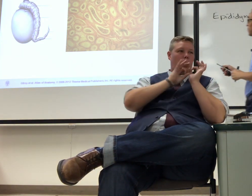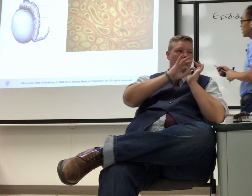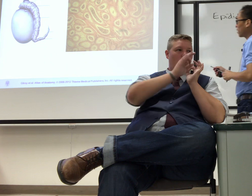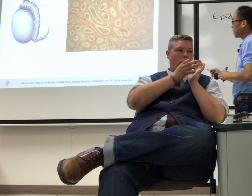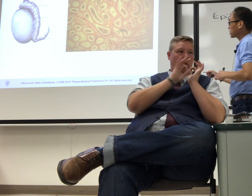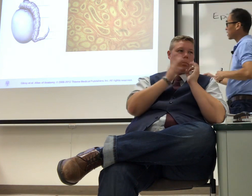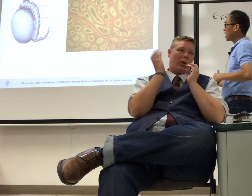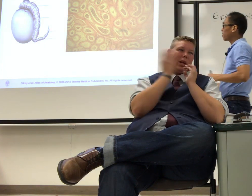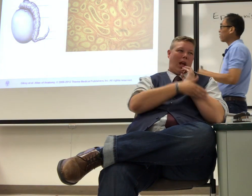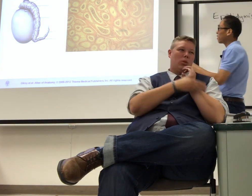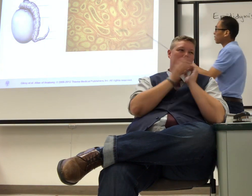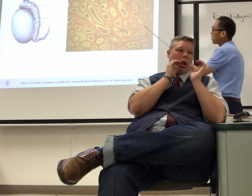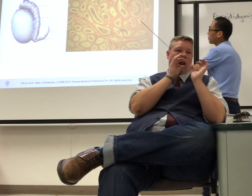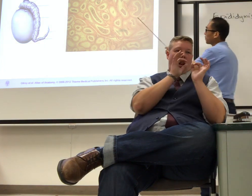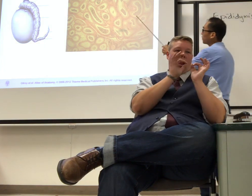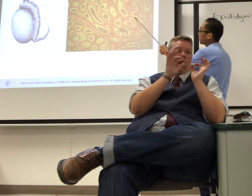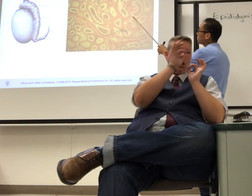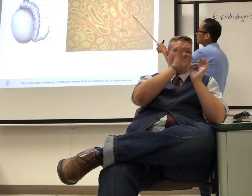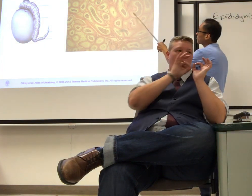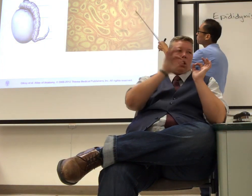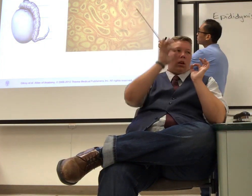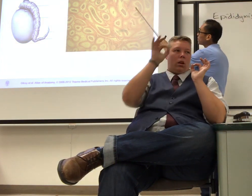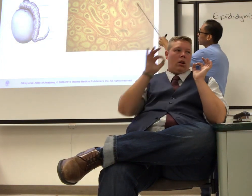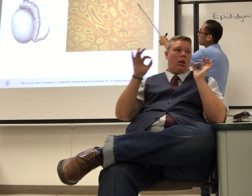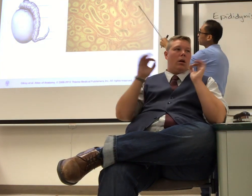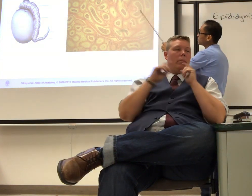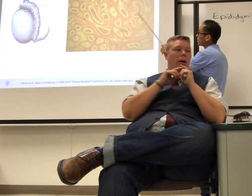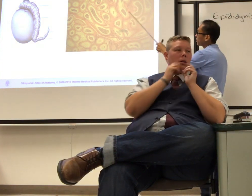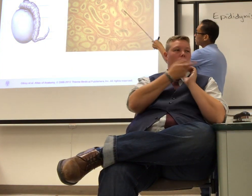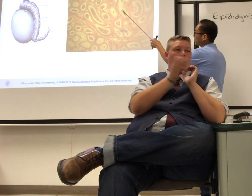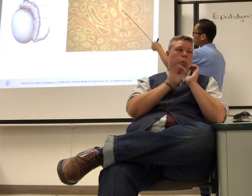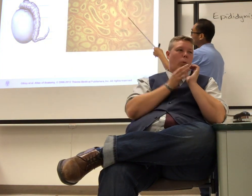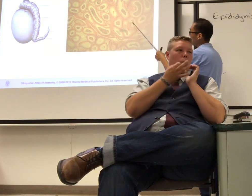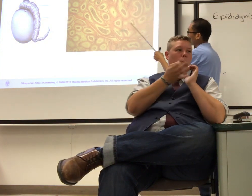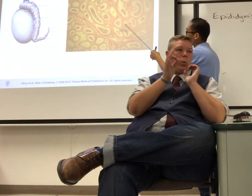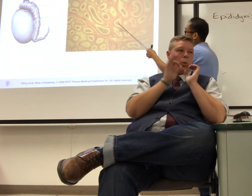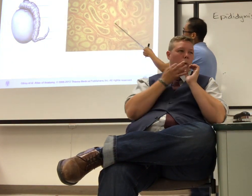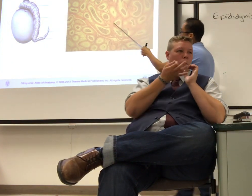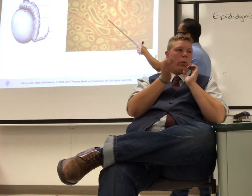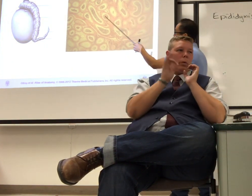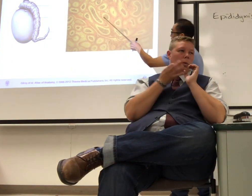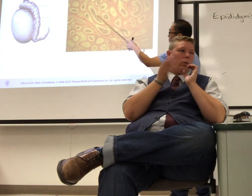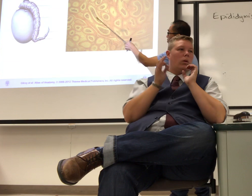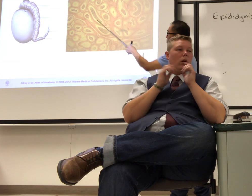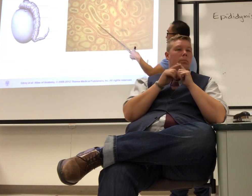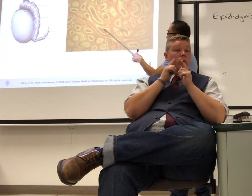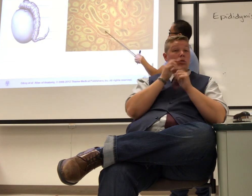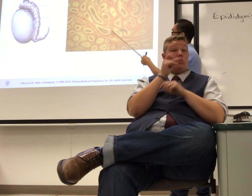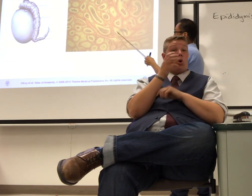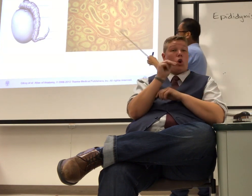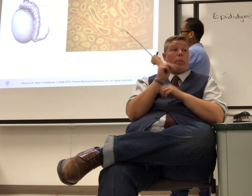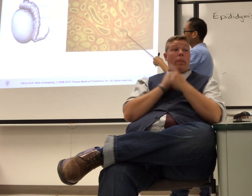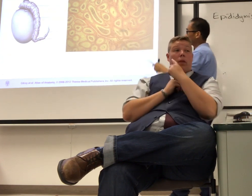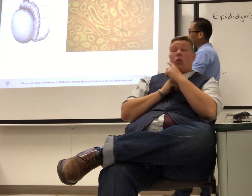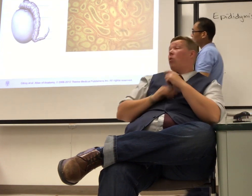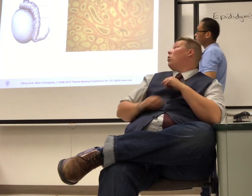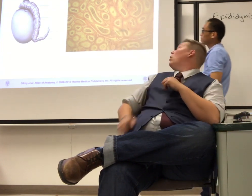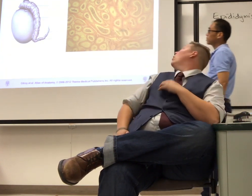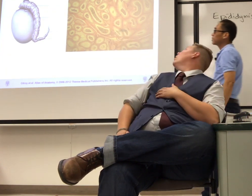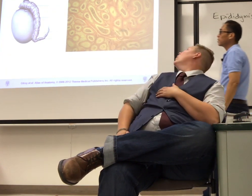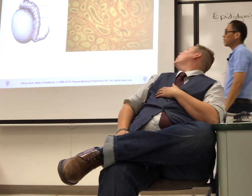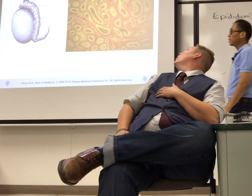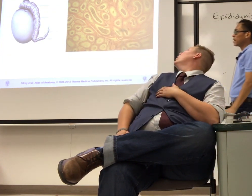you can kind of make out that it's going to have a columnar epithelium, and there's like sperm in most of these lumens here,